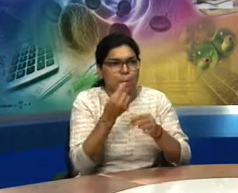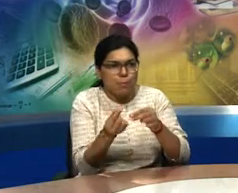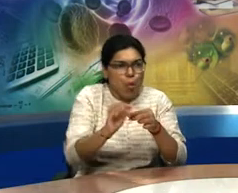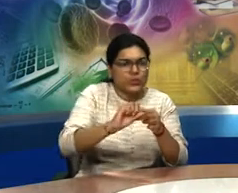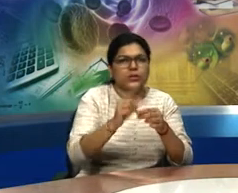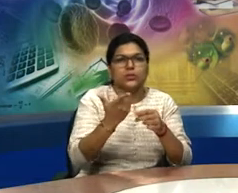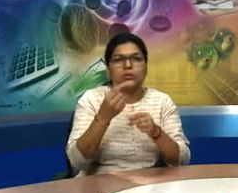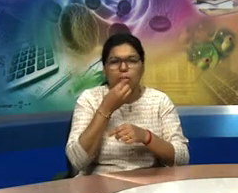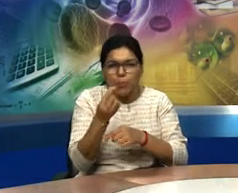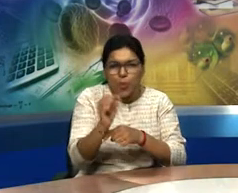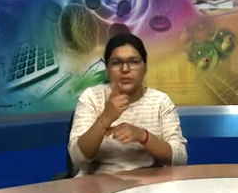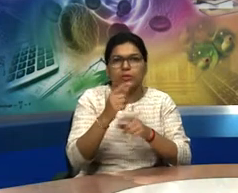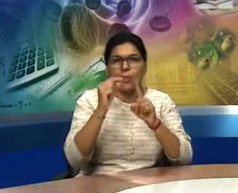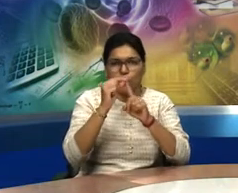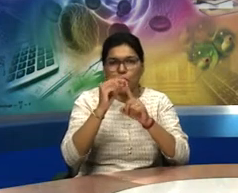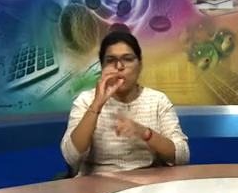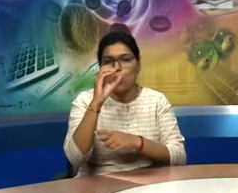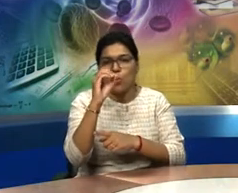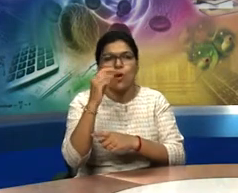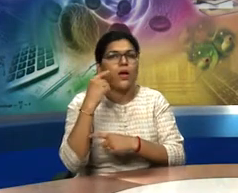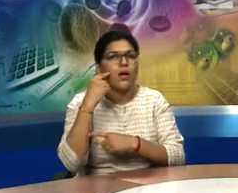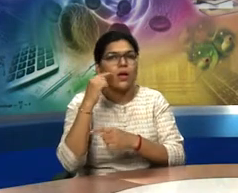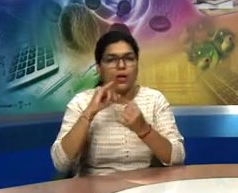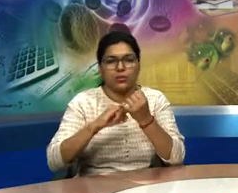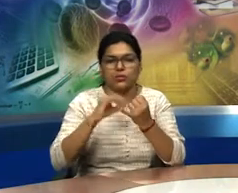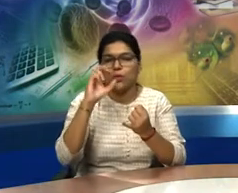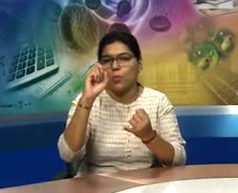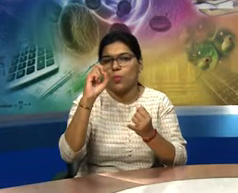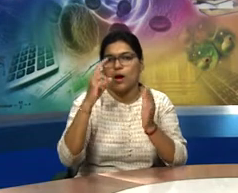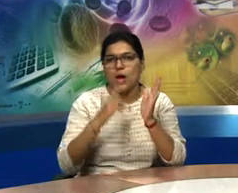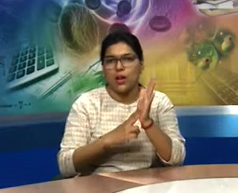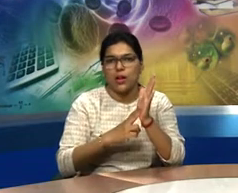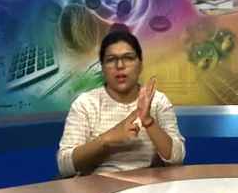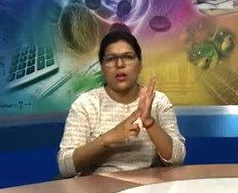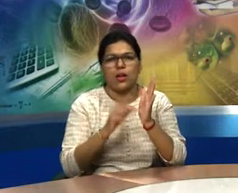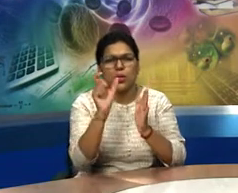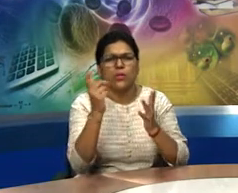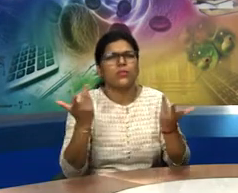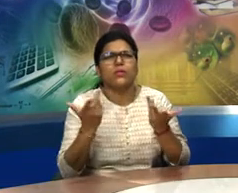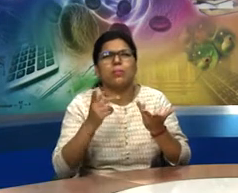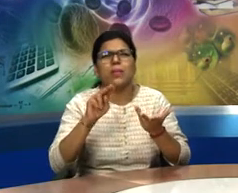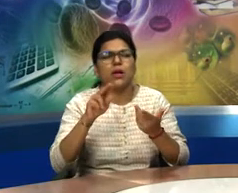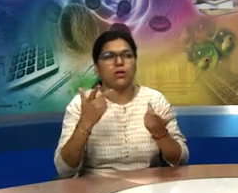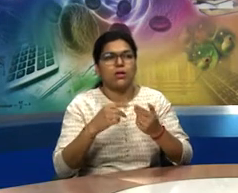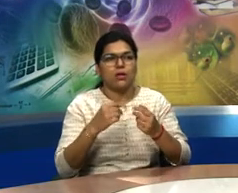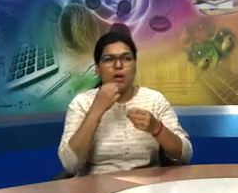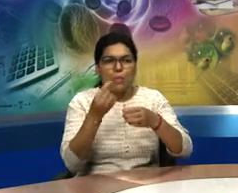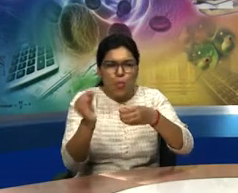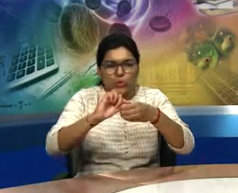an idea came that poison, taking poison is the best option. But where